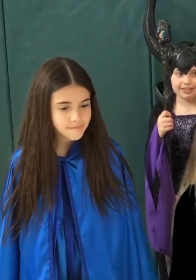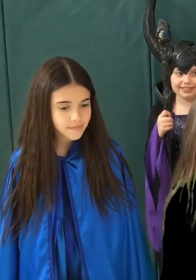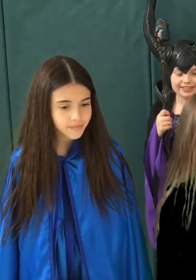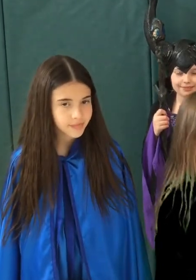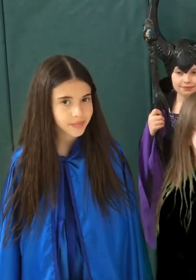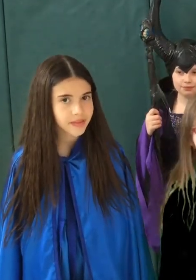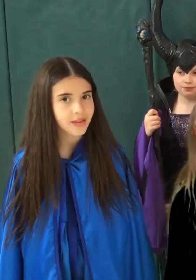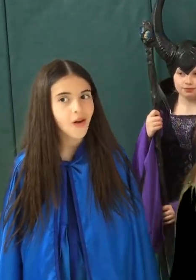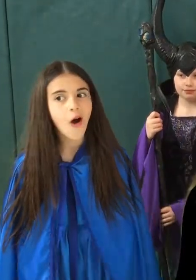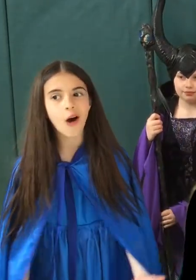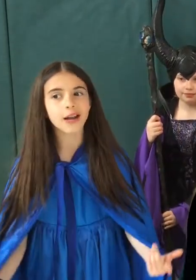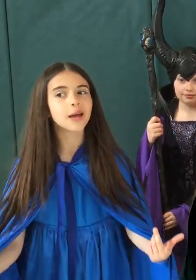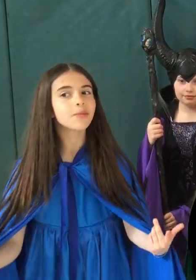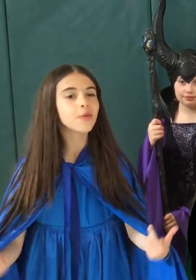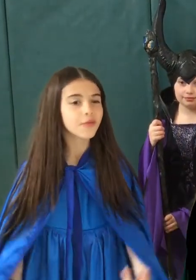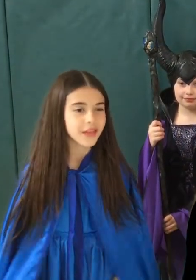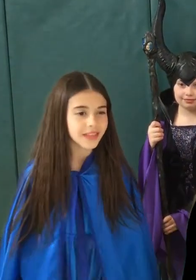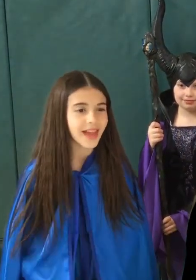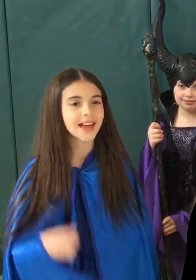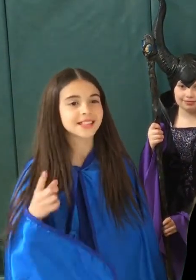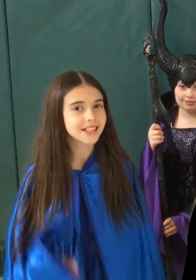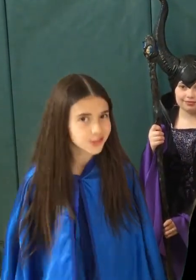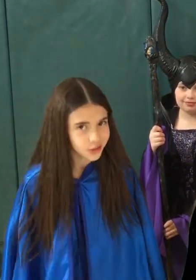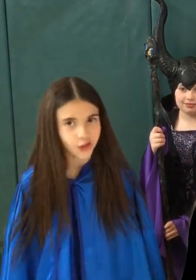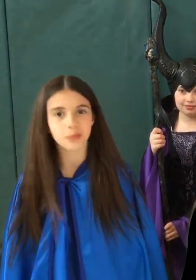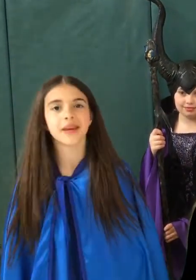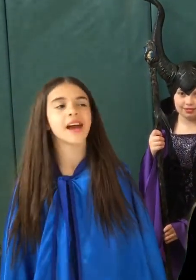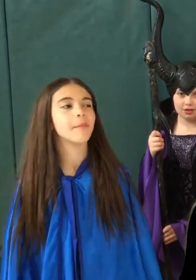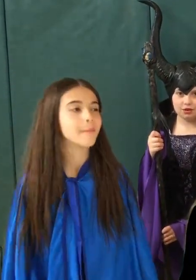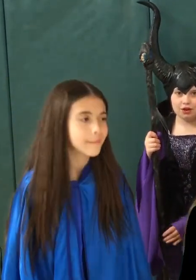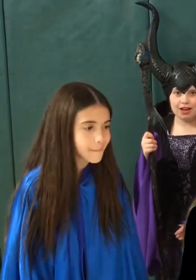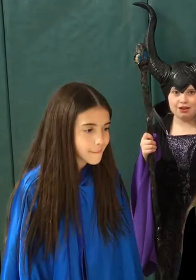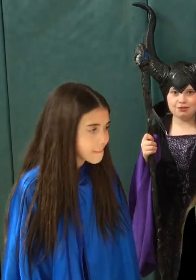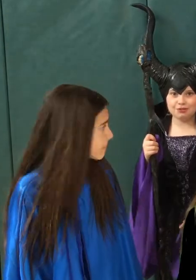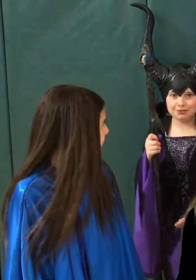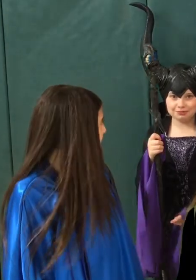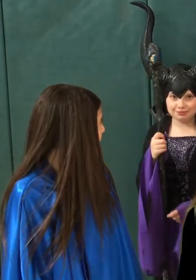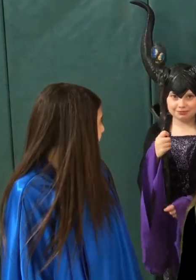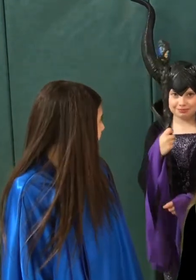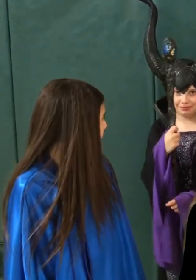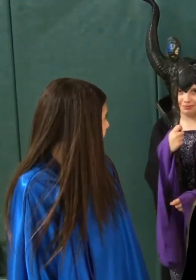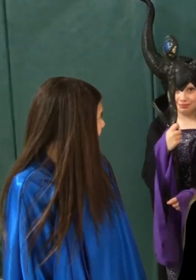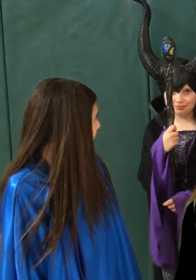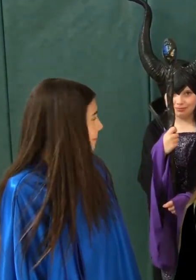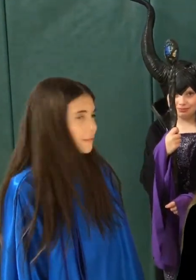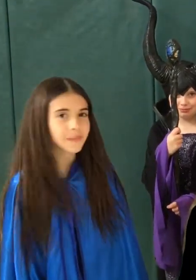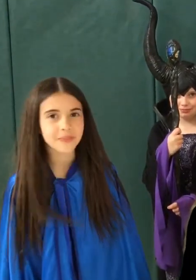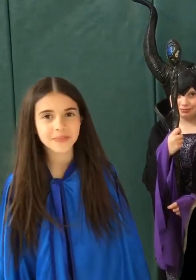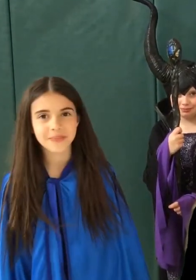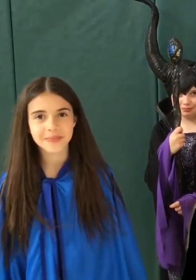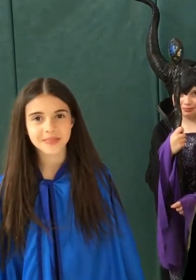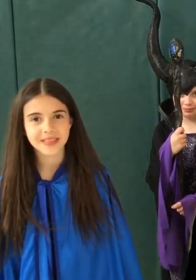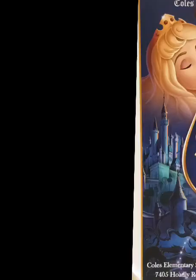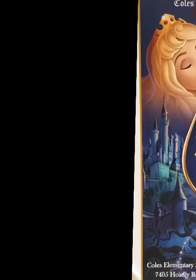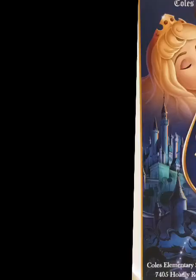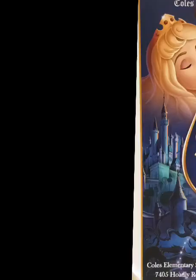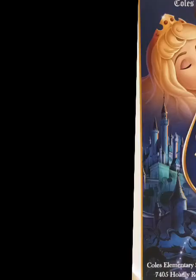forget to come see us. On April 5th at 6:30 p.m. or else.